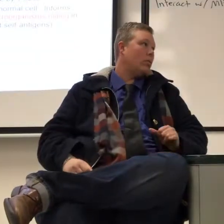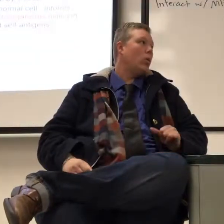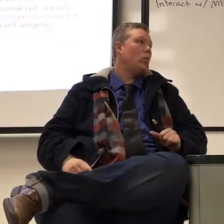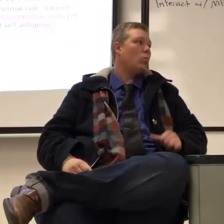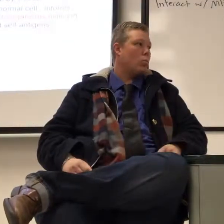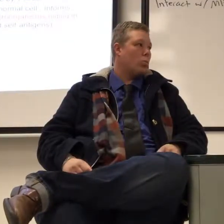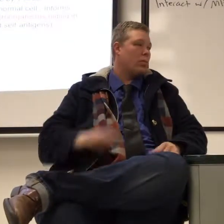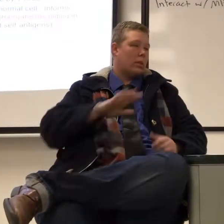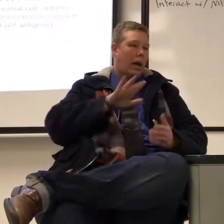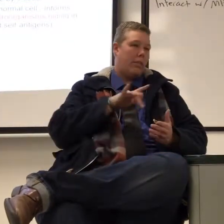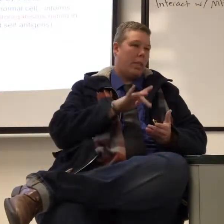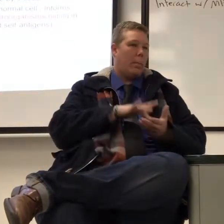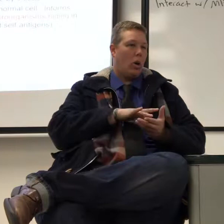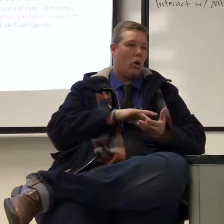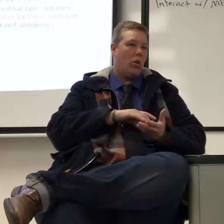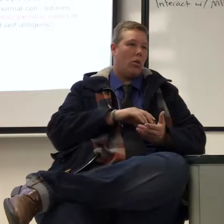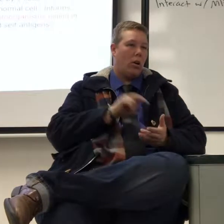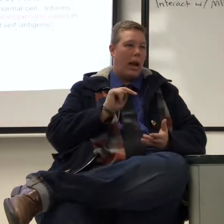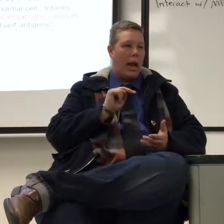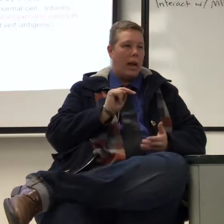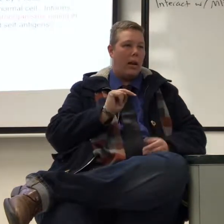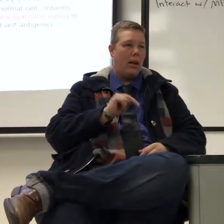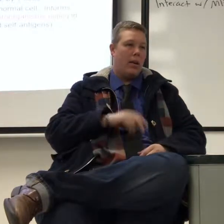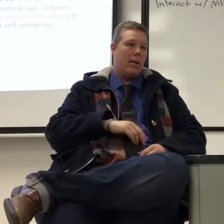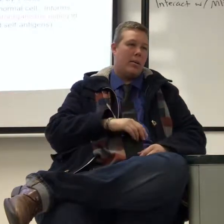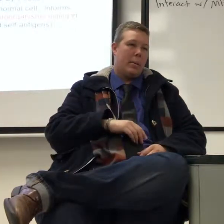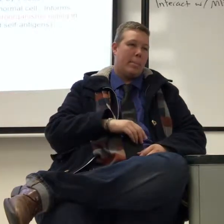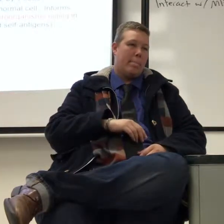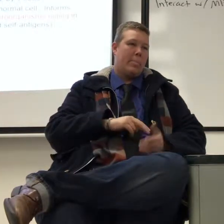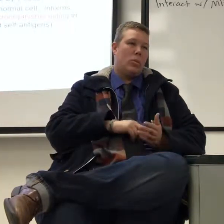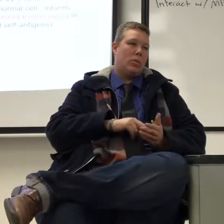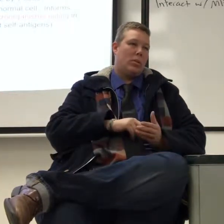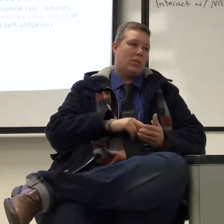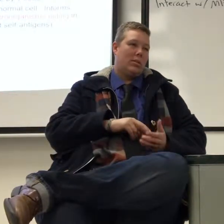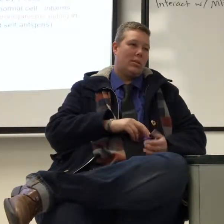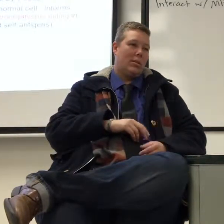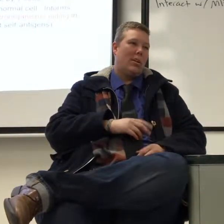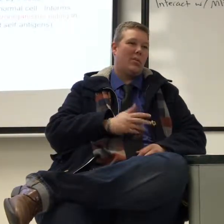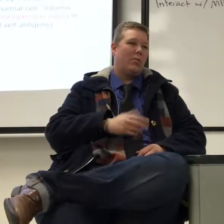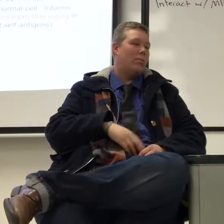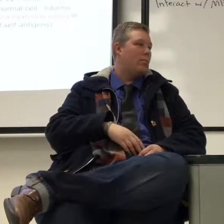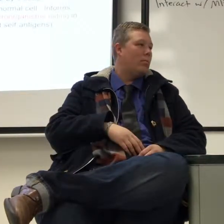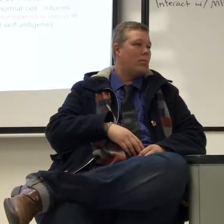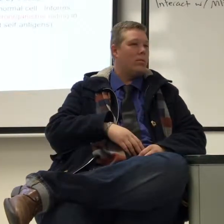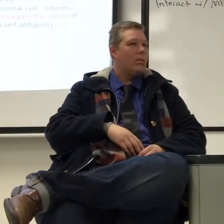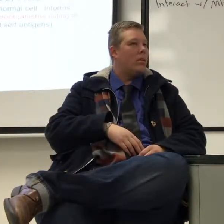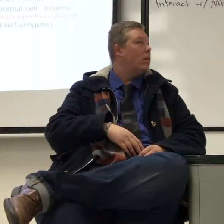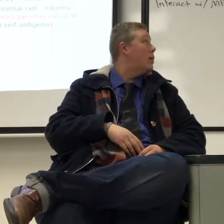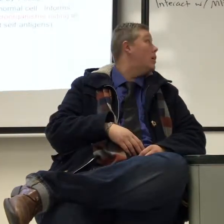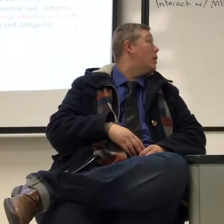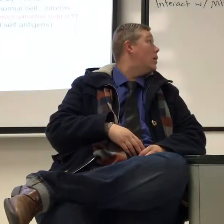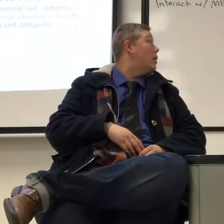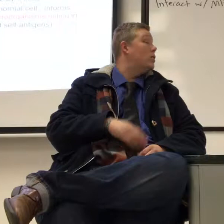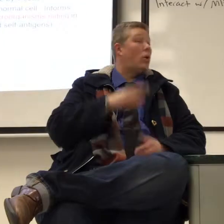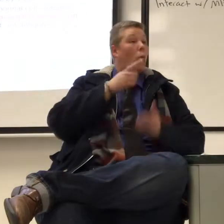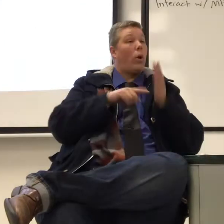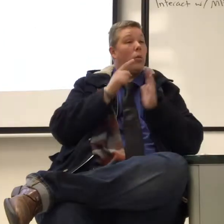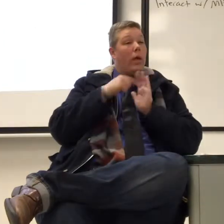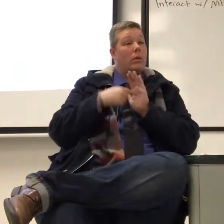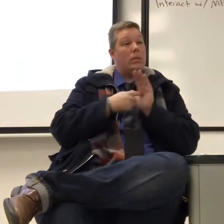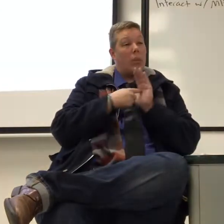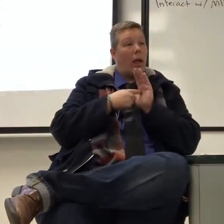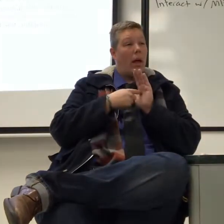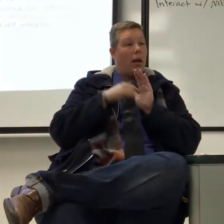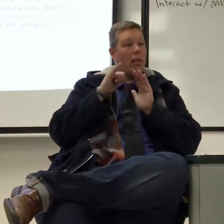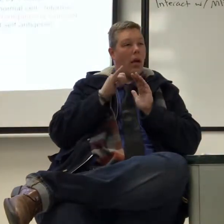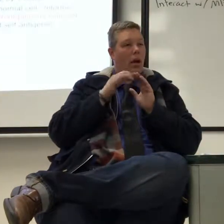body. Okay, so good. They have the class 1. Now, what do they display in the groove of class 1 MHC?